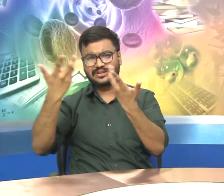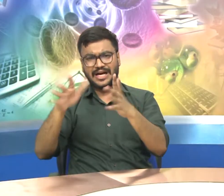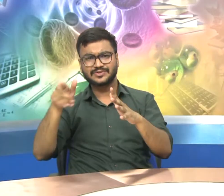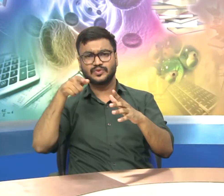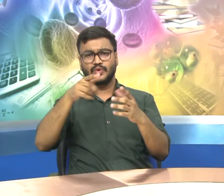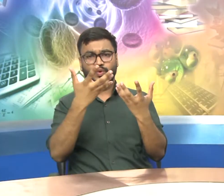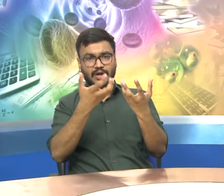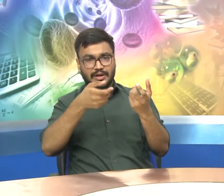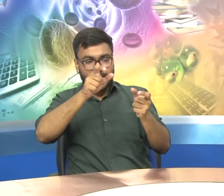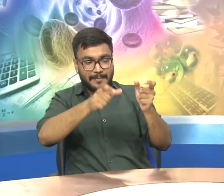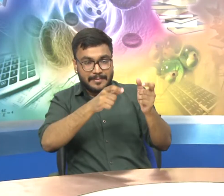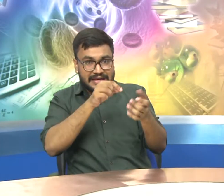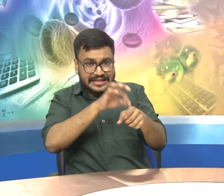offspring